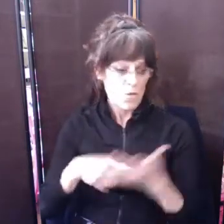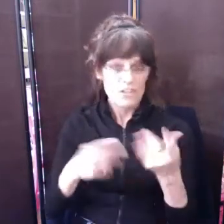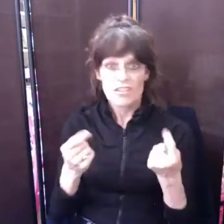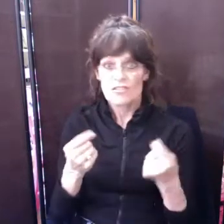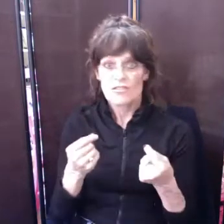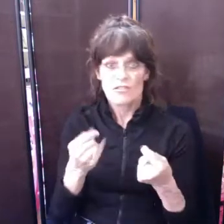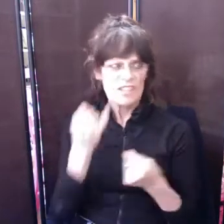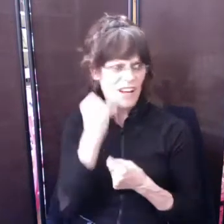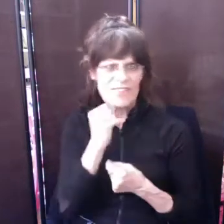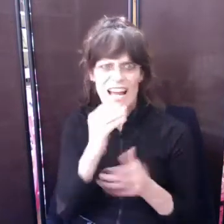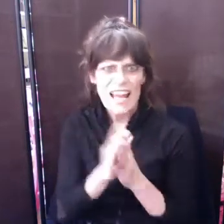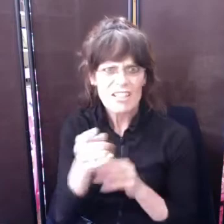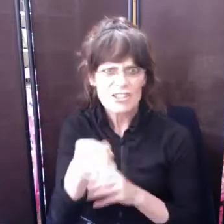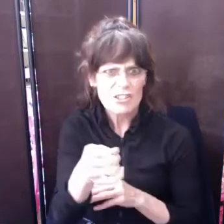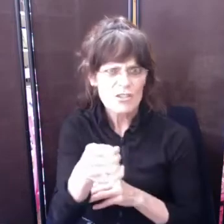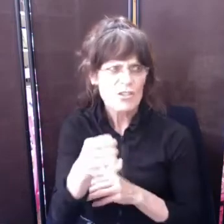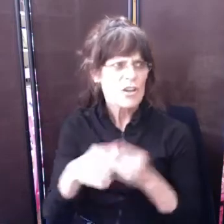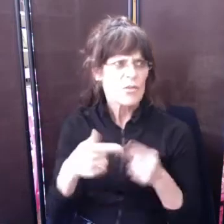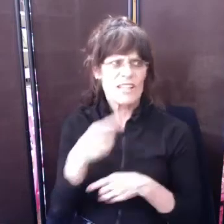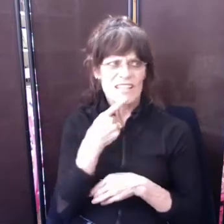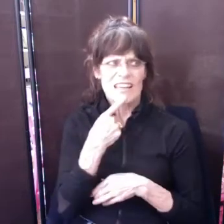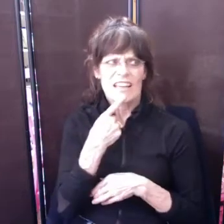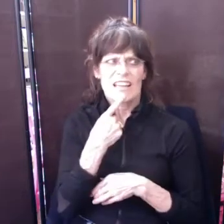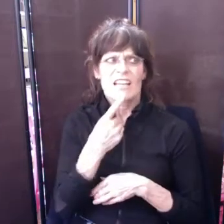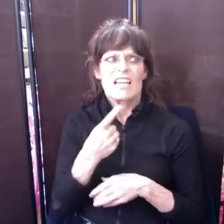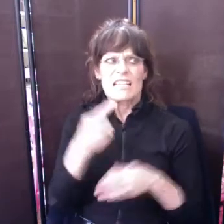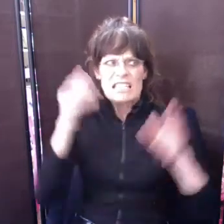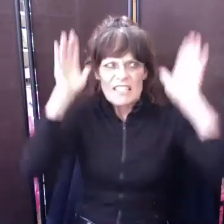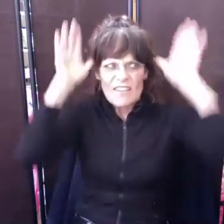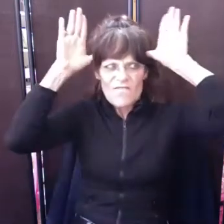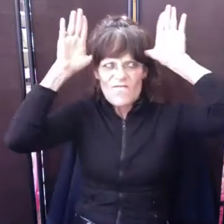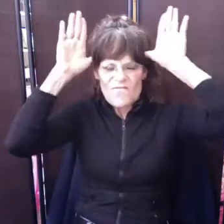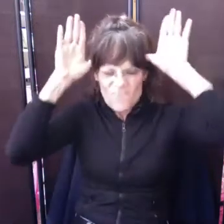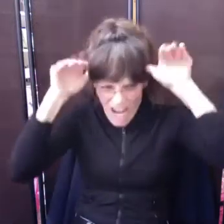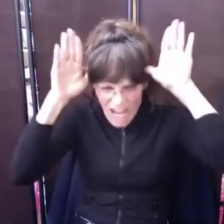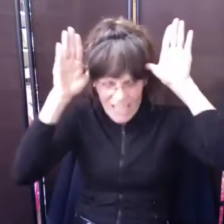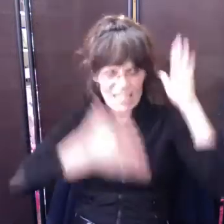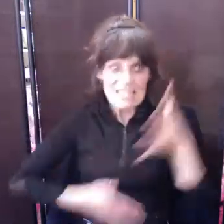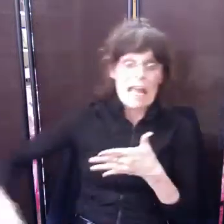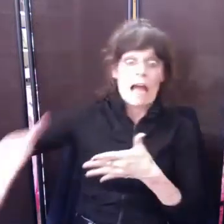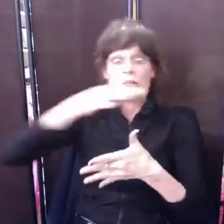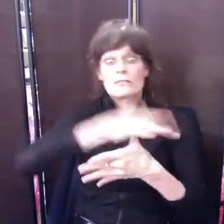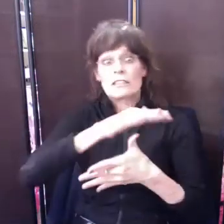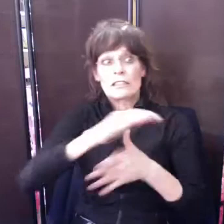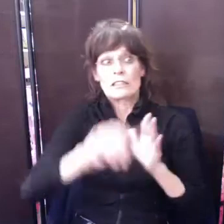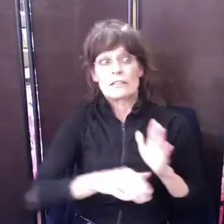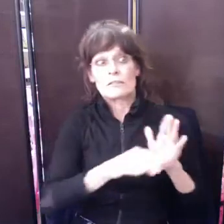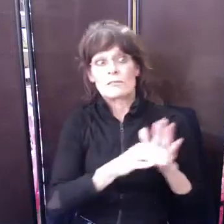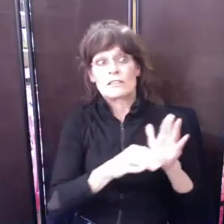I mean, they are not kidding when they say that defiance is the outstanding characteristic of the alcoholic. It certainly was me.